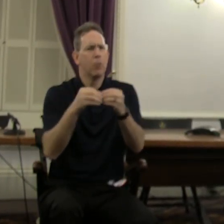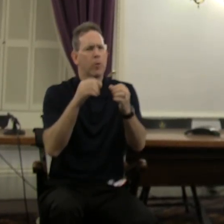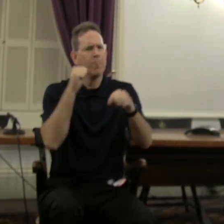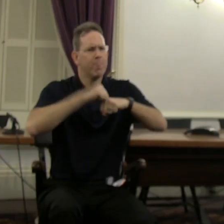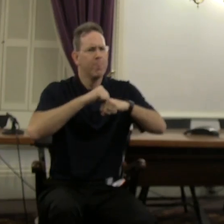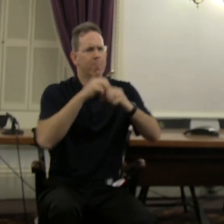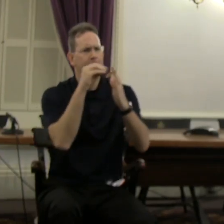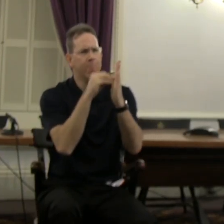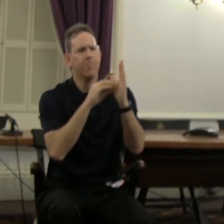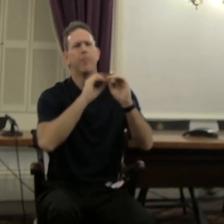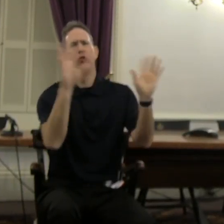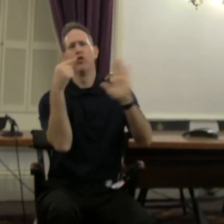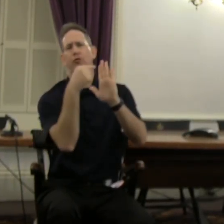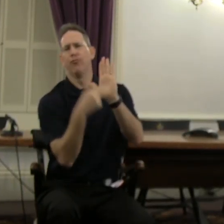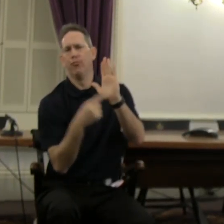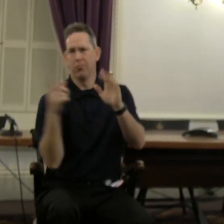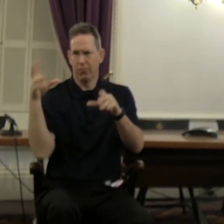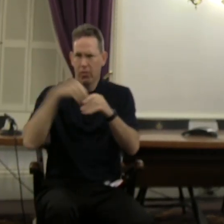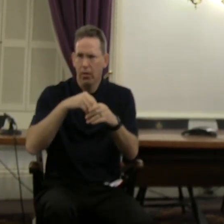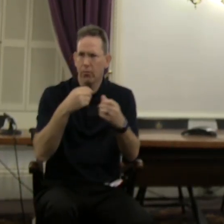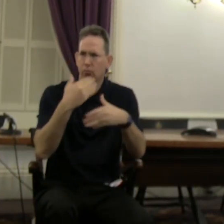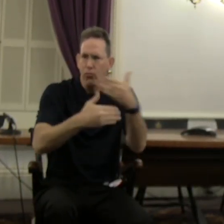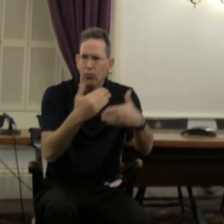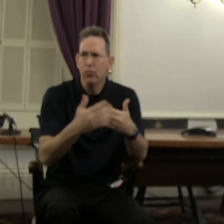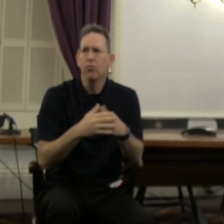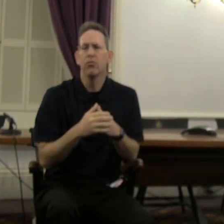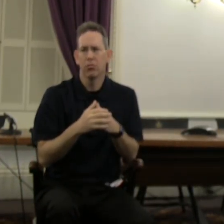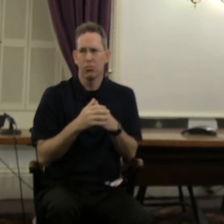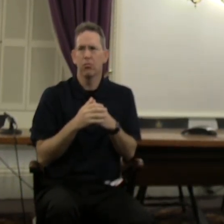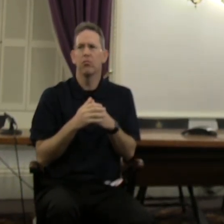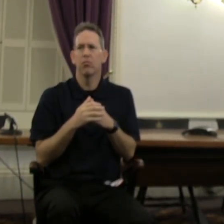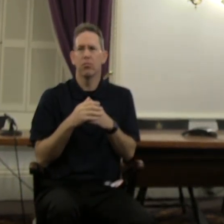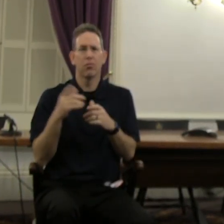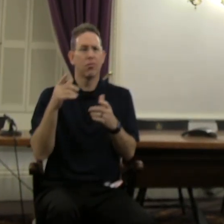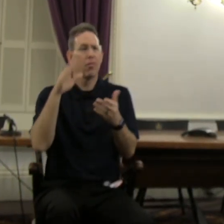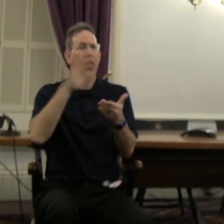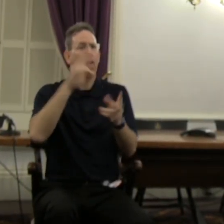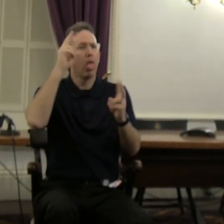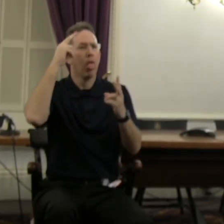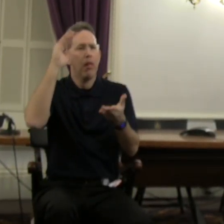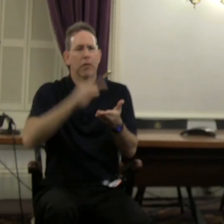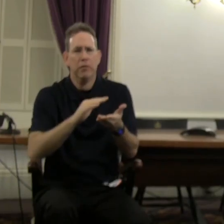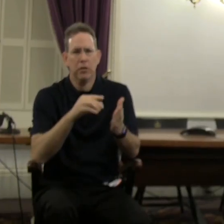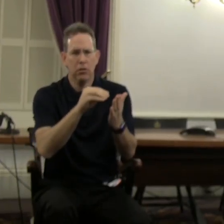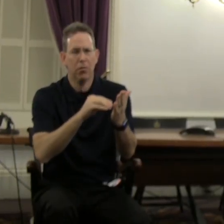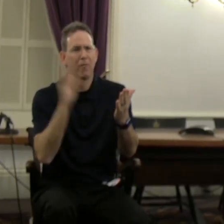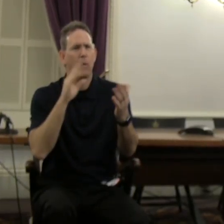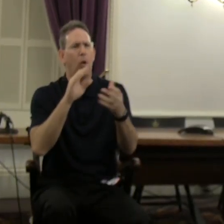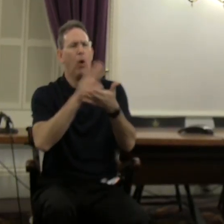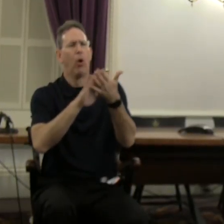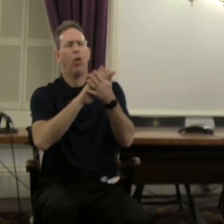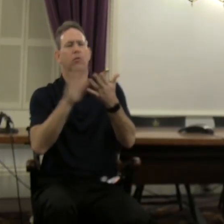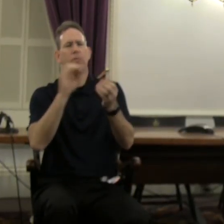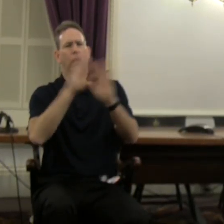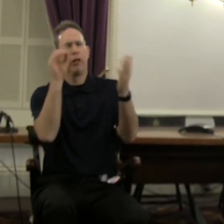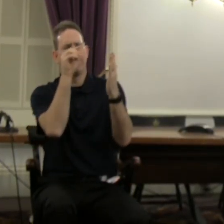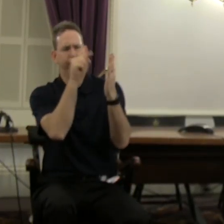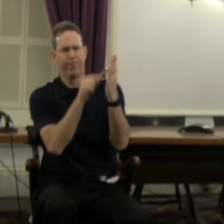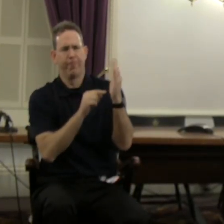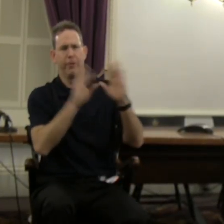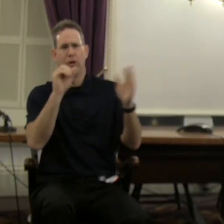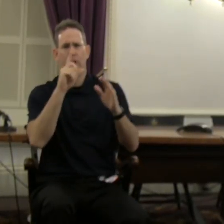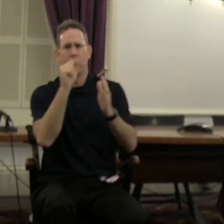he led legislation to expand and clarify the protections offered under the ADA. There were concerns that some of the courts